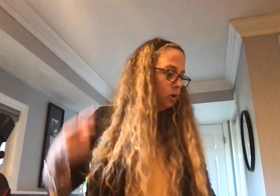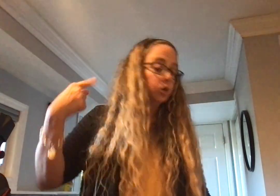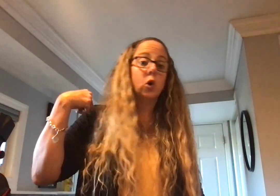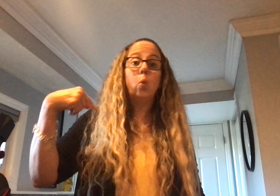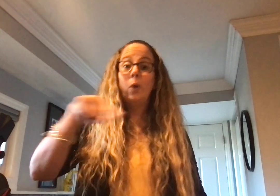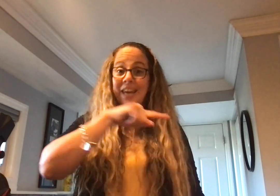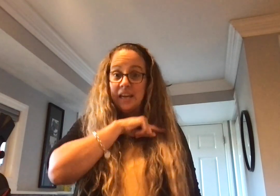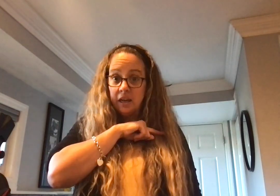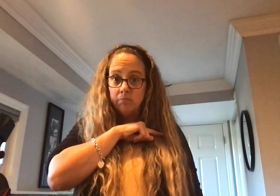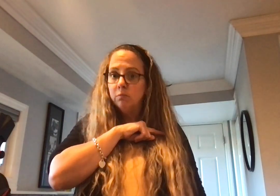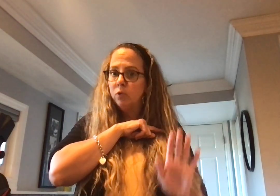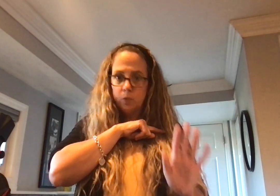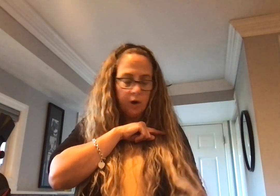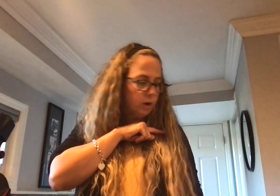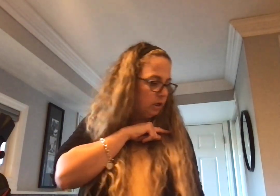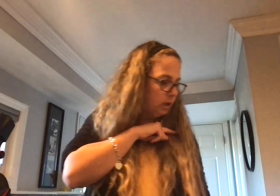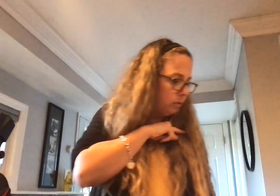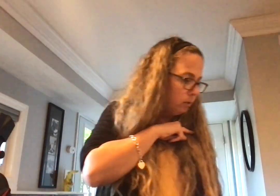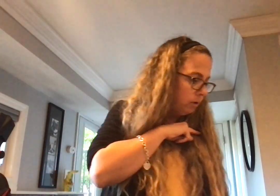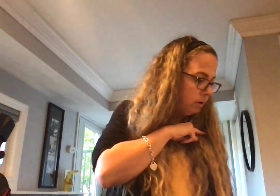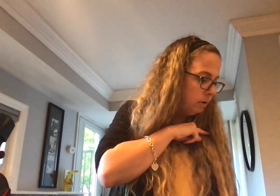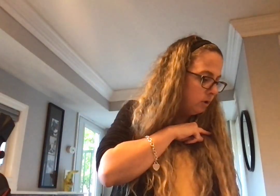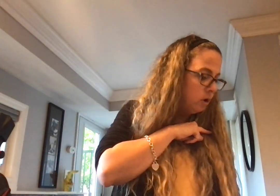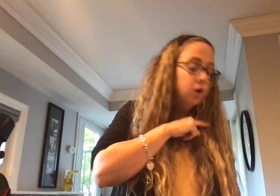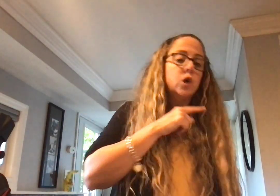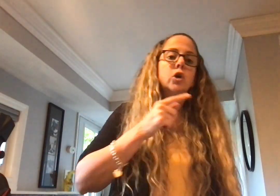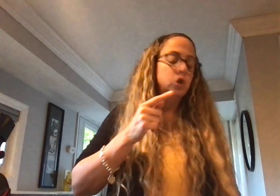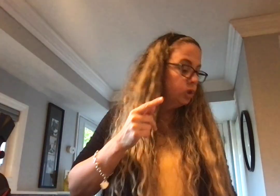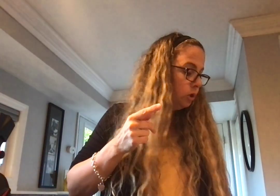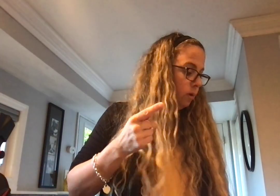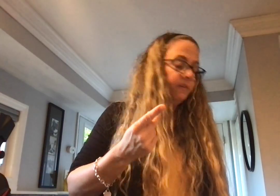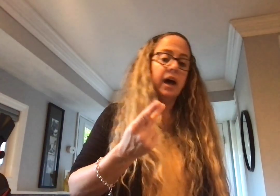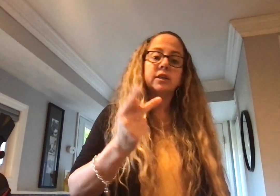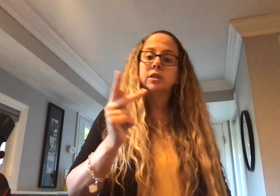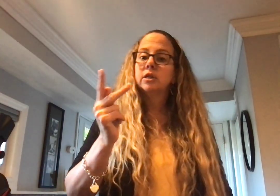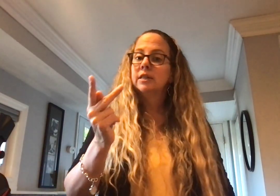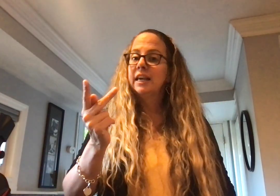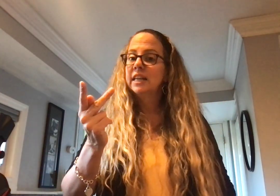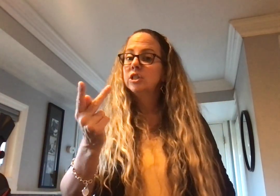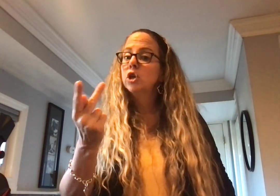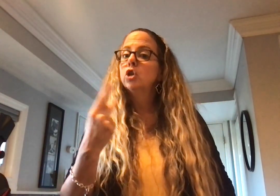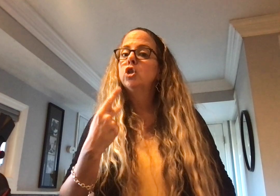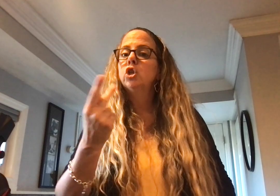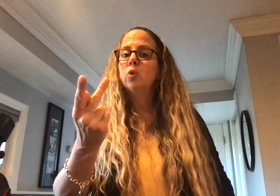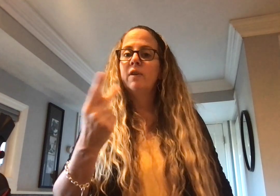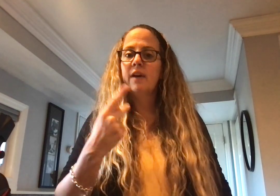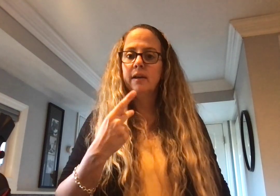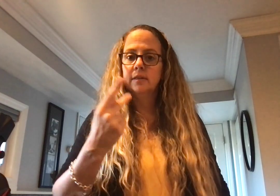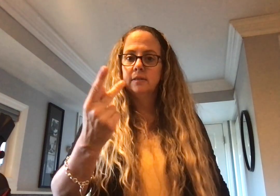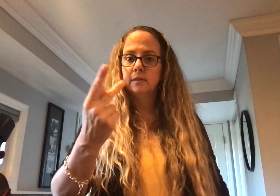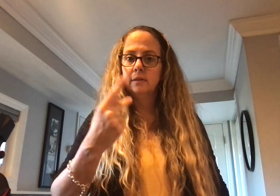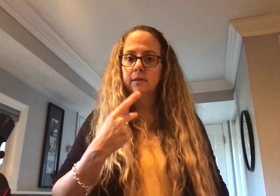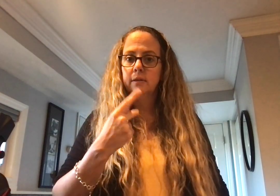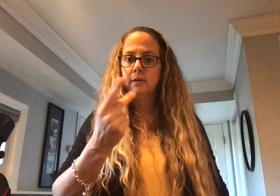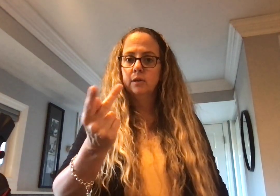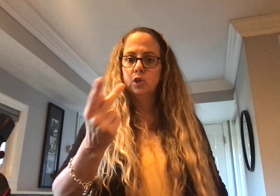So we, which we already knew, 2 of us, like this, 2 of us, 2